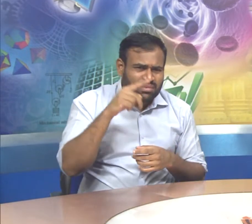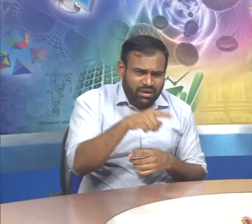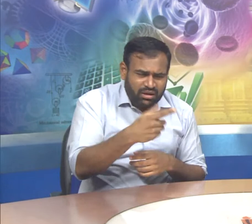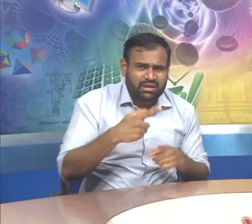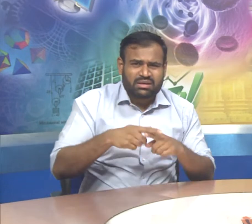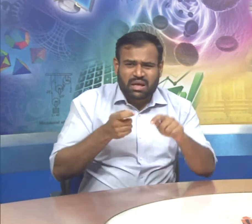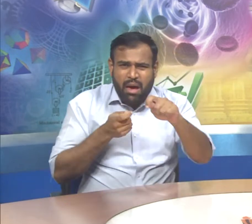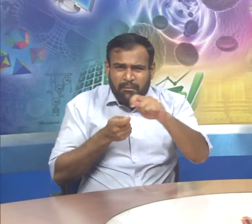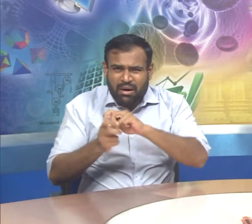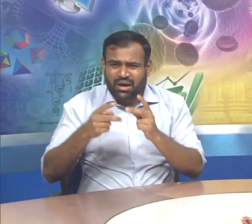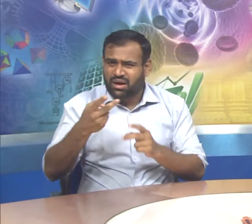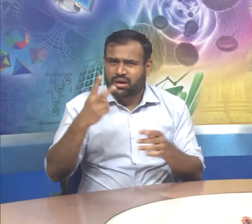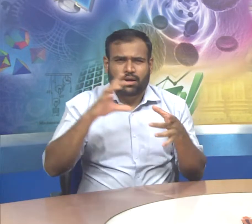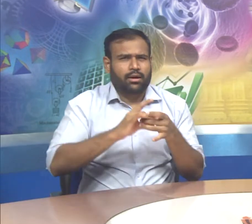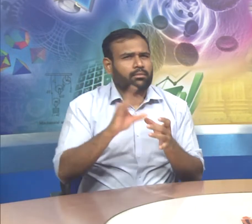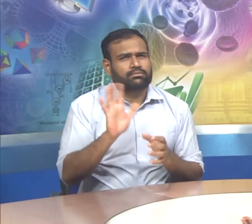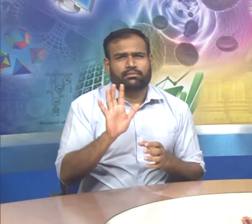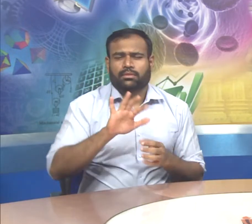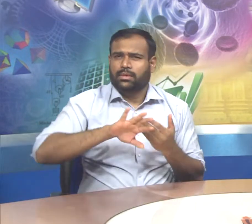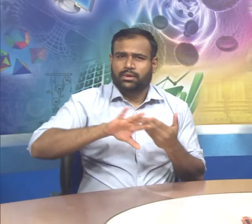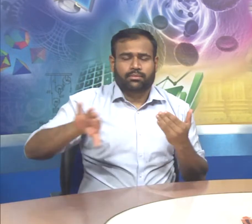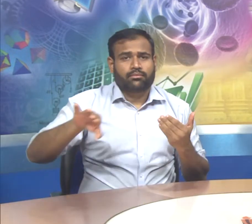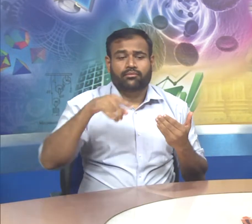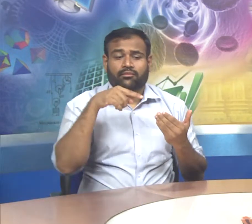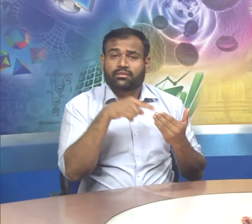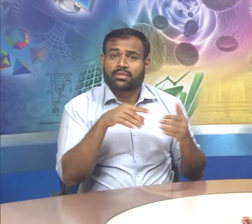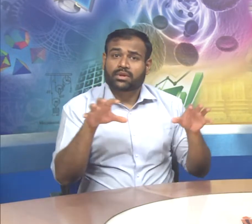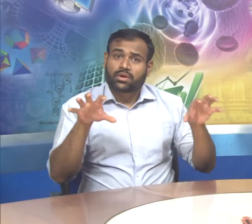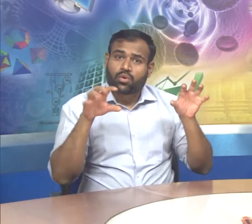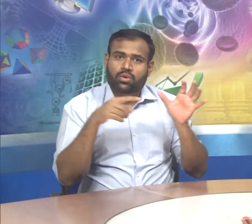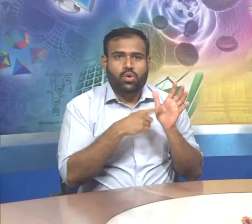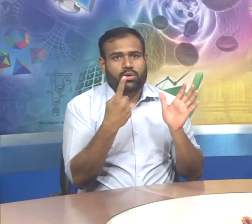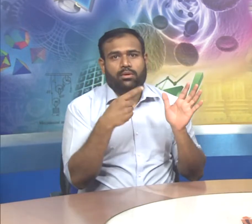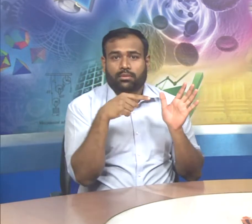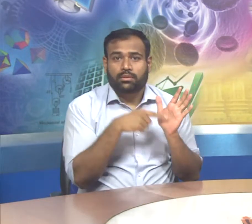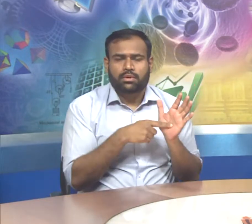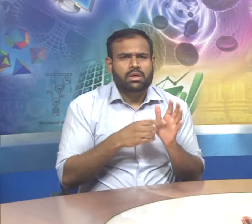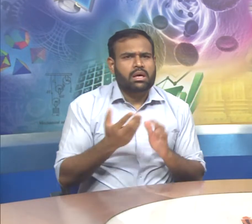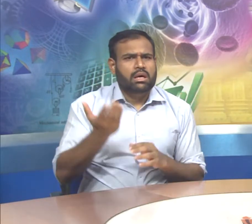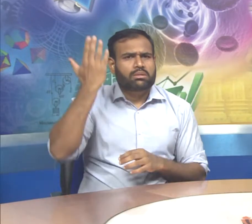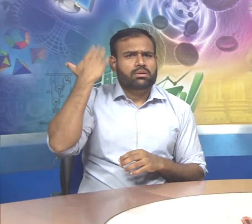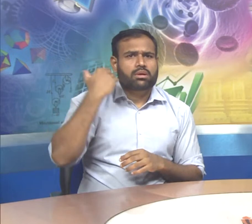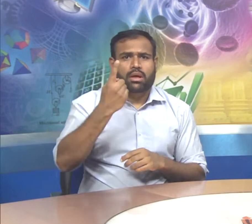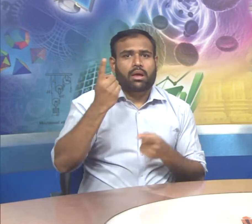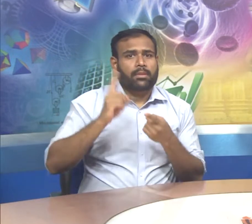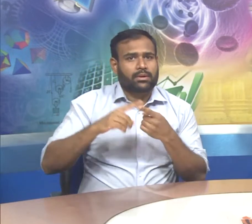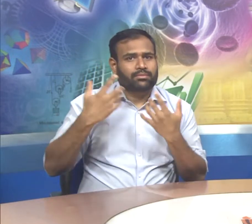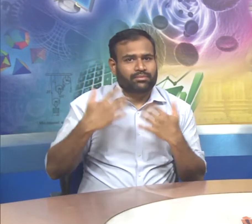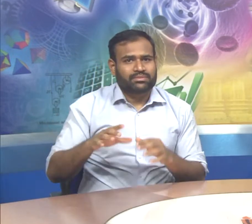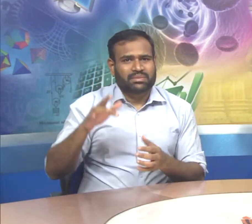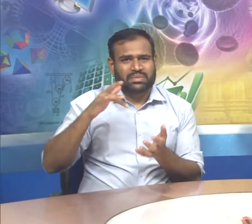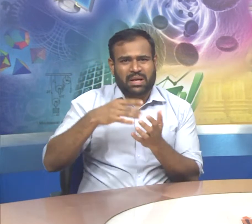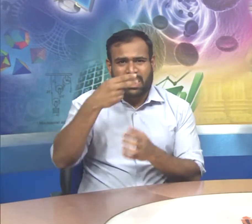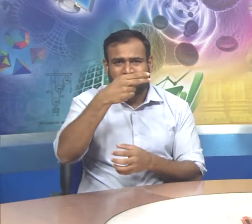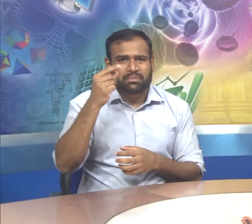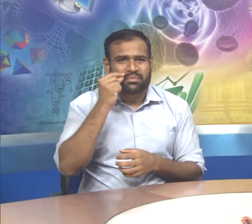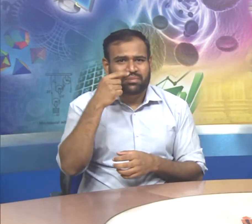A constitutional case is neither a civil dispute nor concerning a